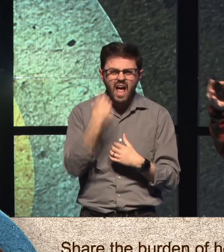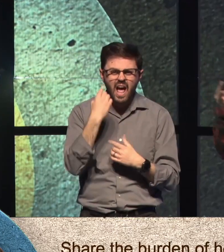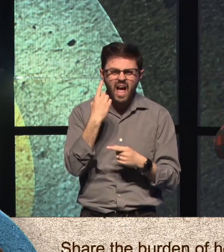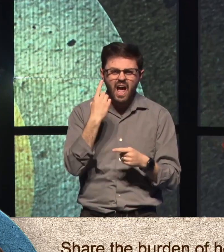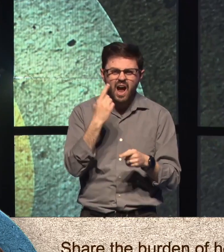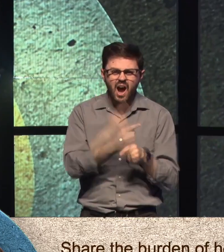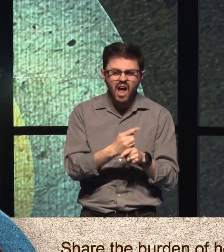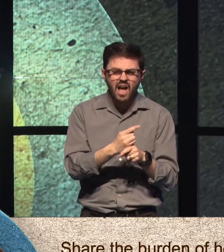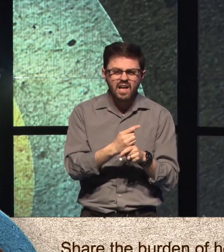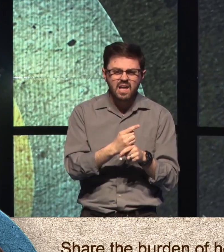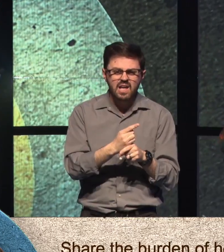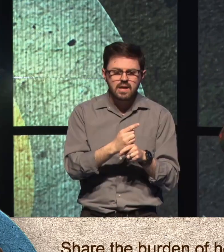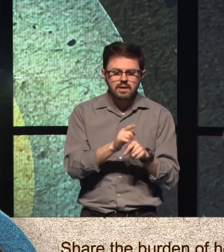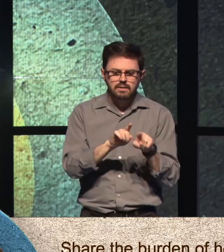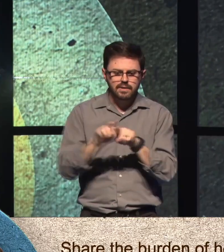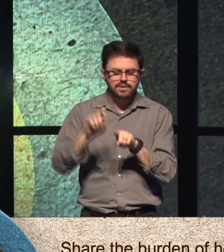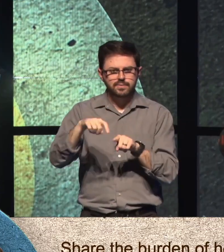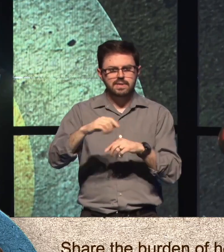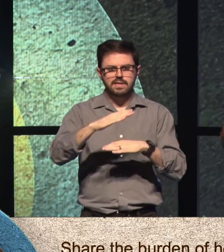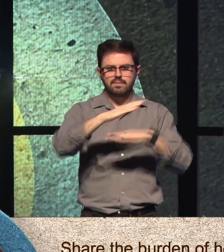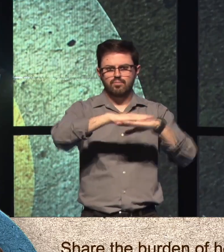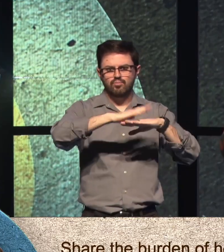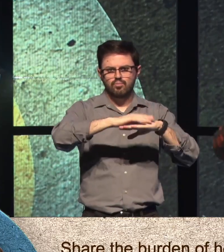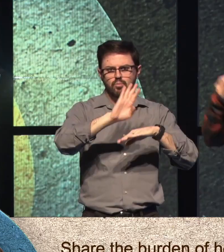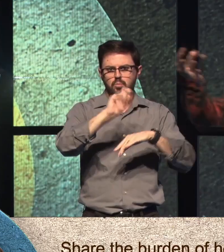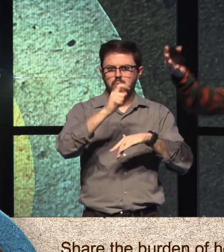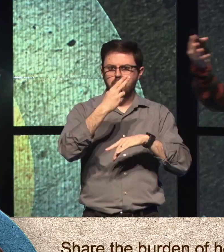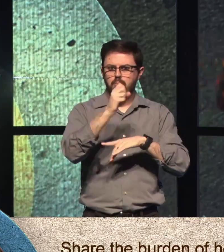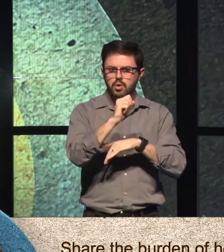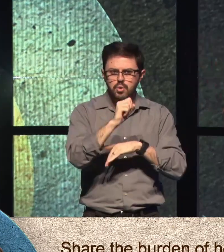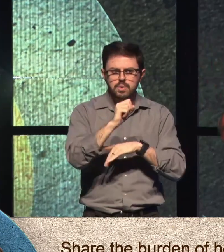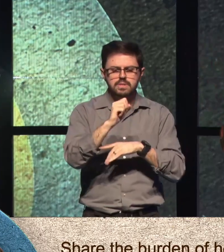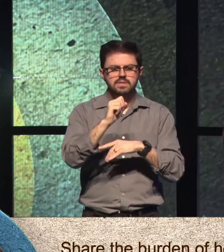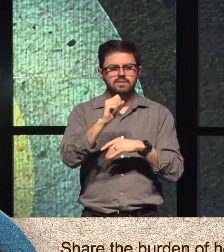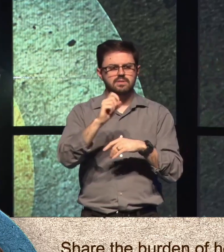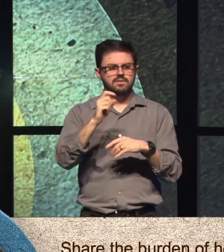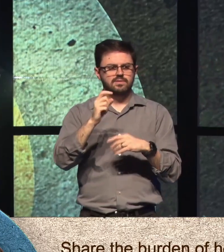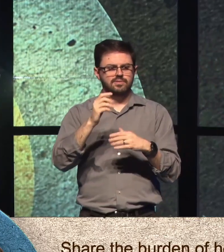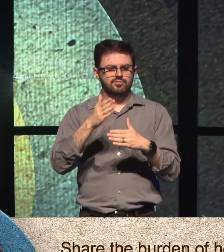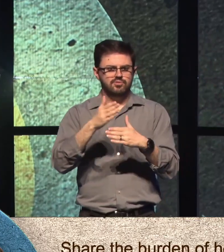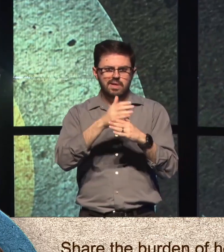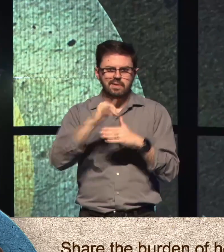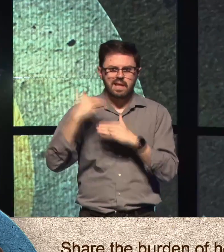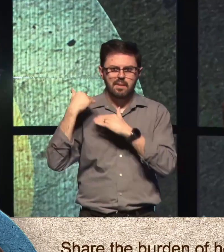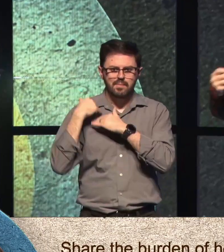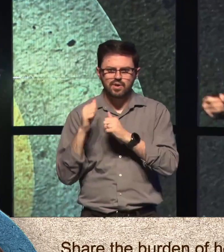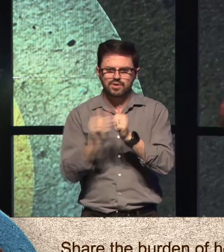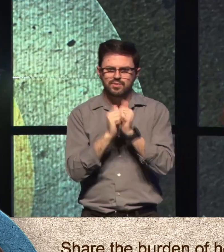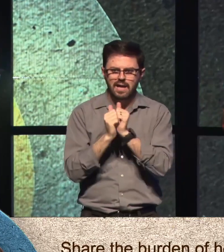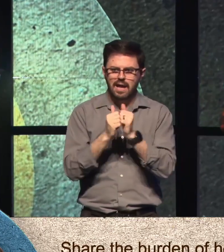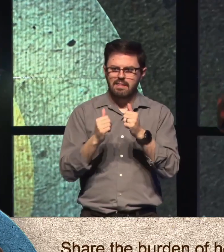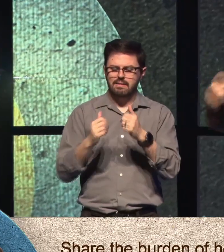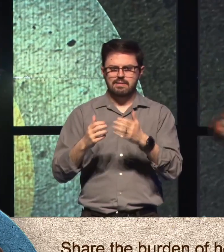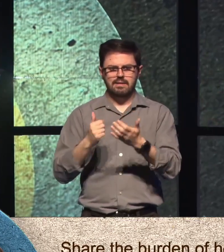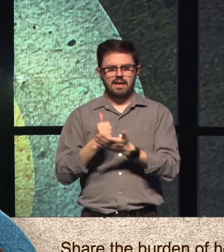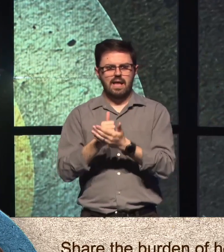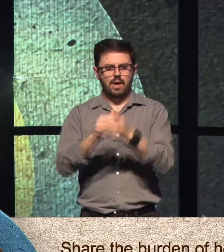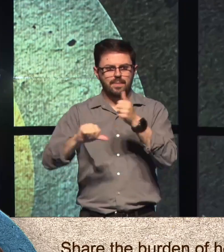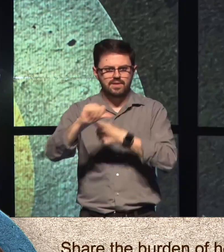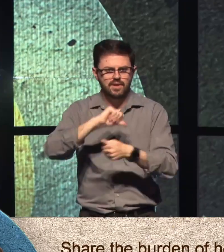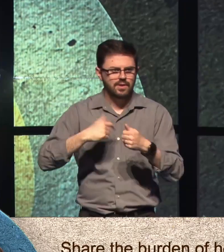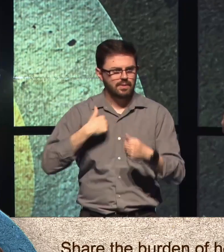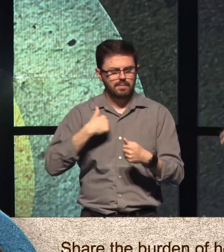Booths are needed. Giving up our time, a bit of our talent, sharing that burden together. I can't do 40